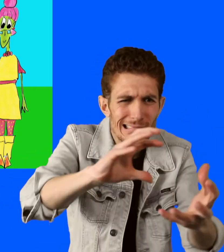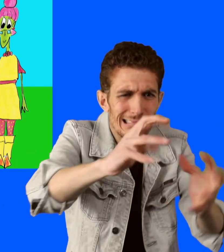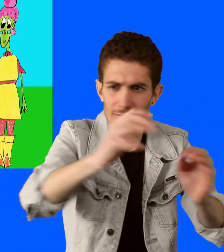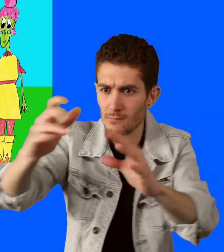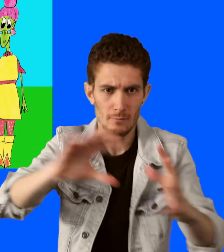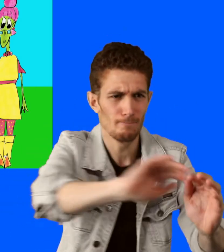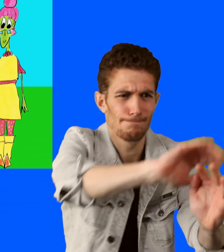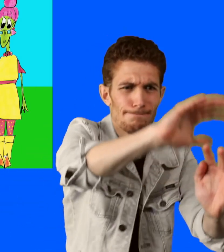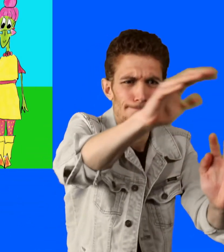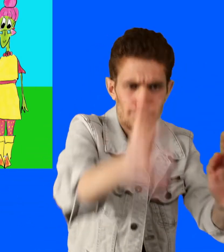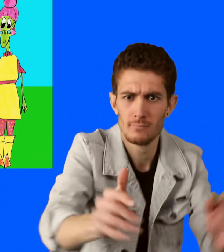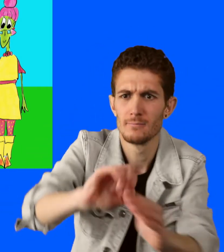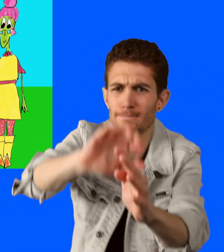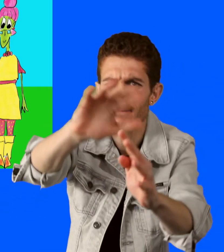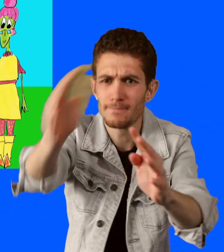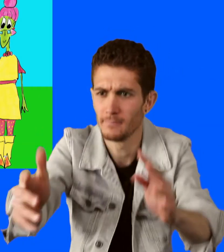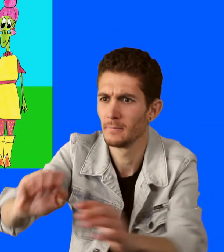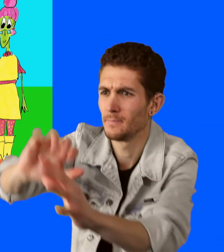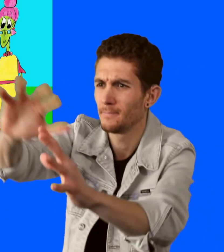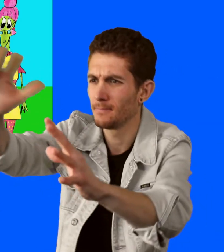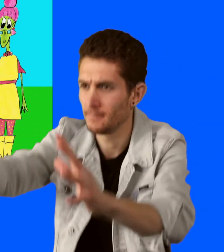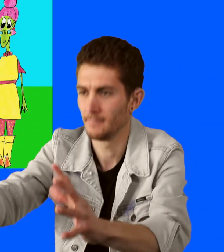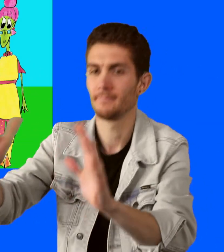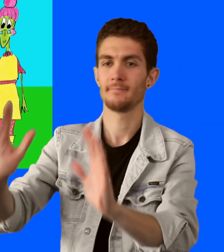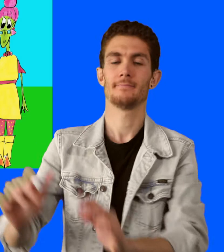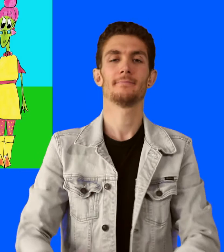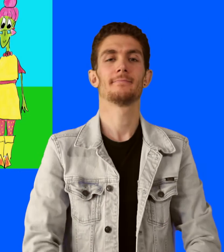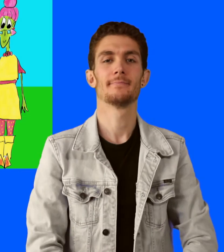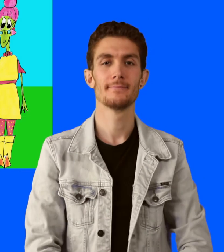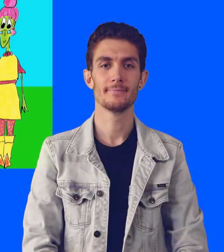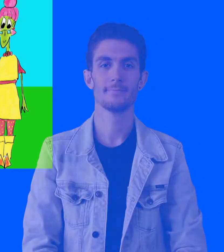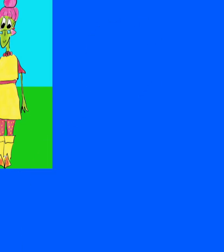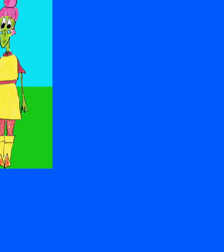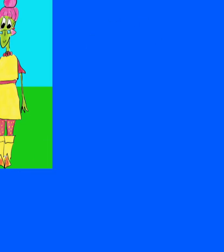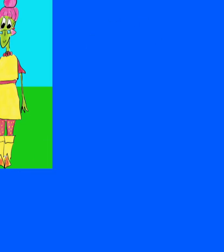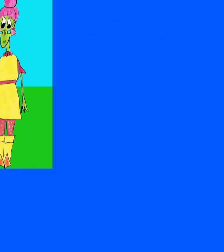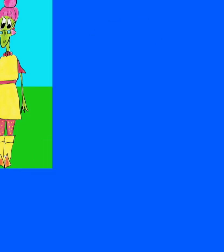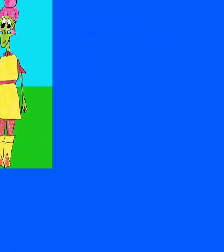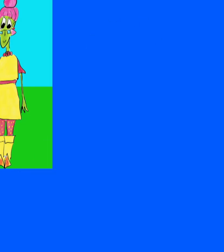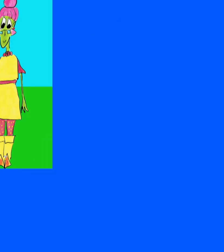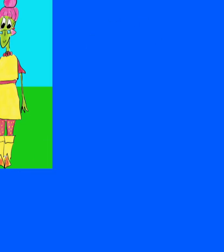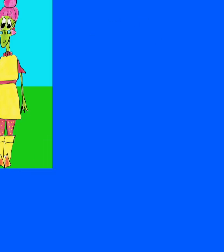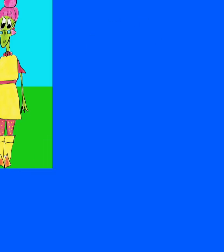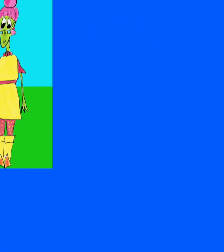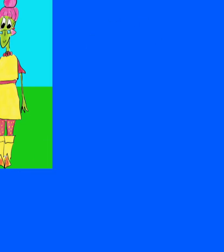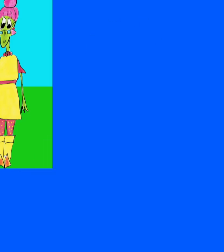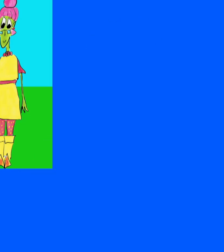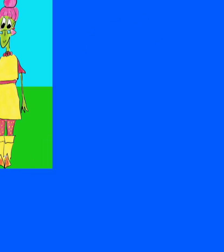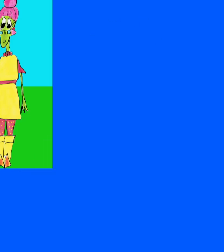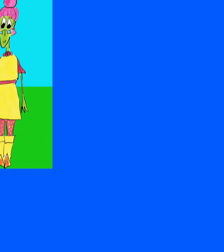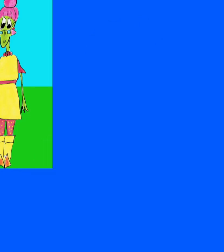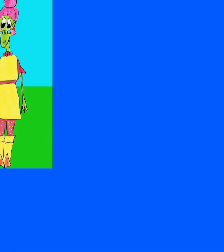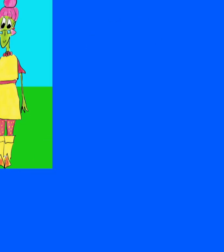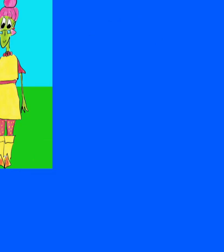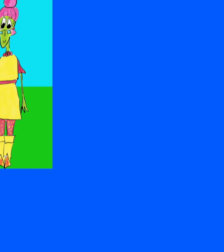hattie i want you to take all the objects and put them into piles each pile should be a different shape get the others to